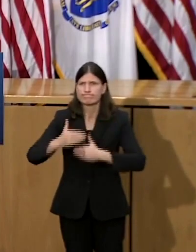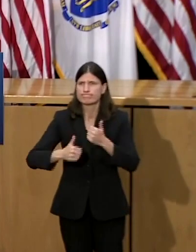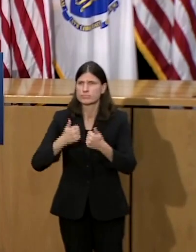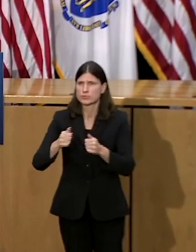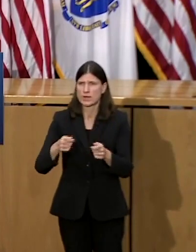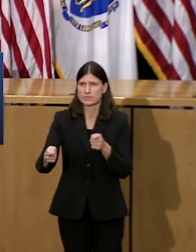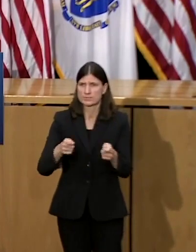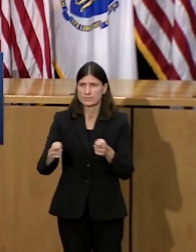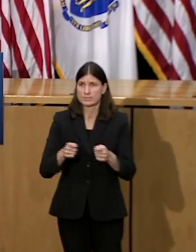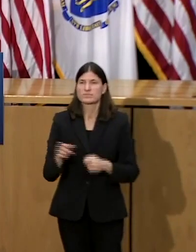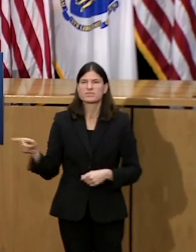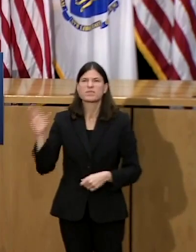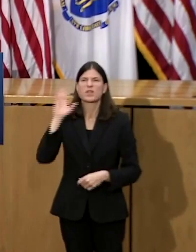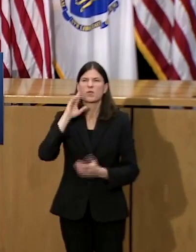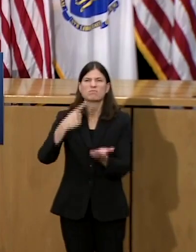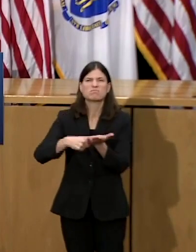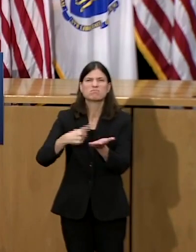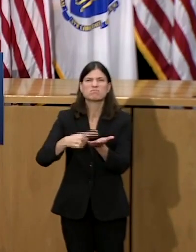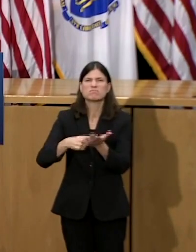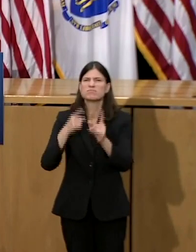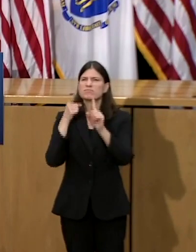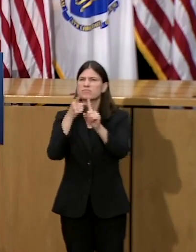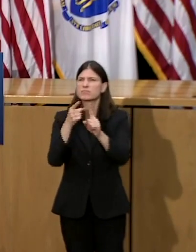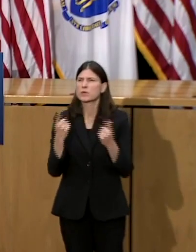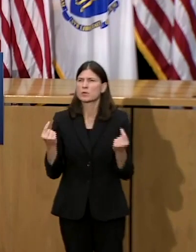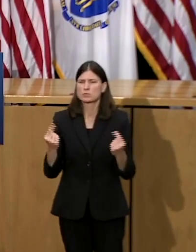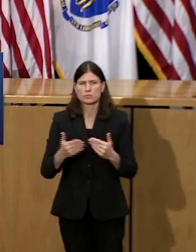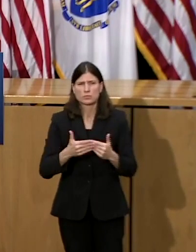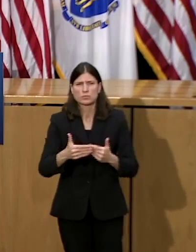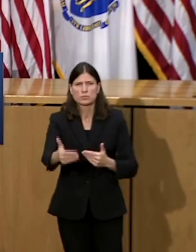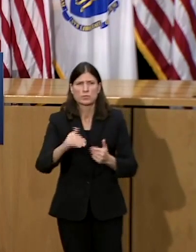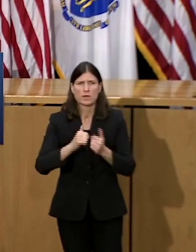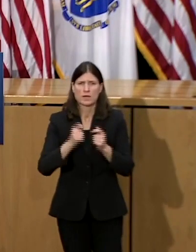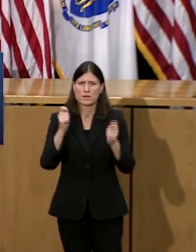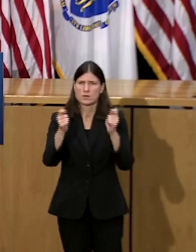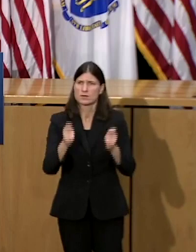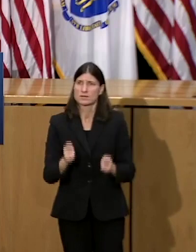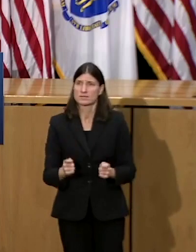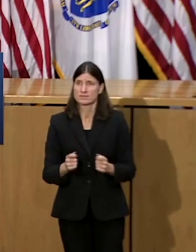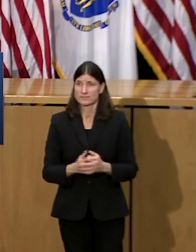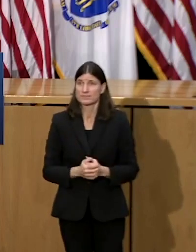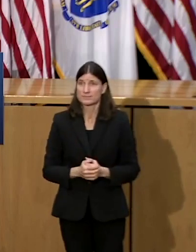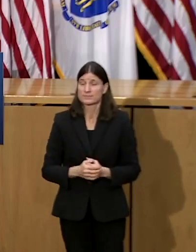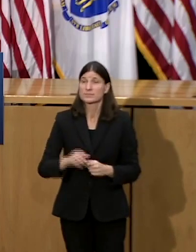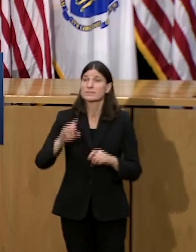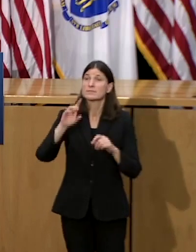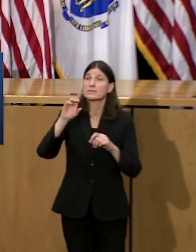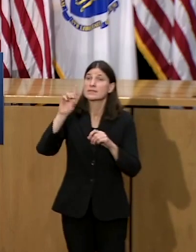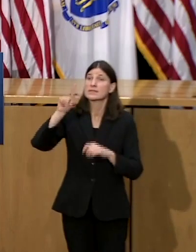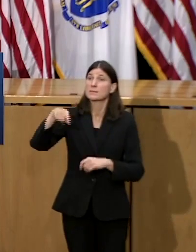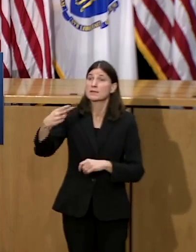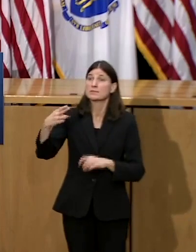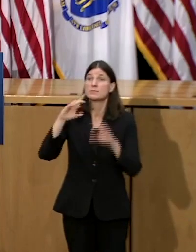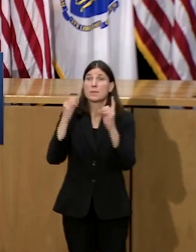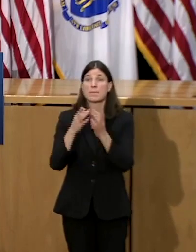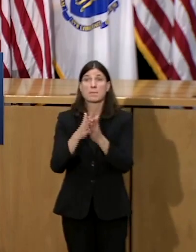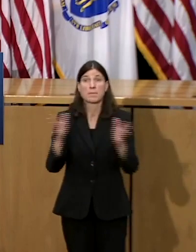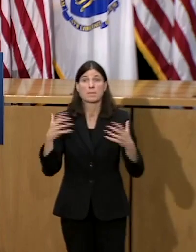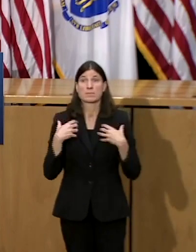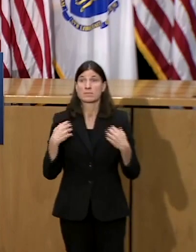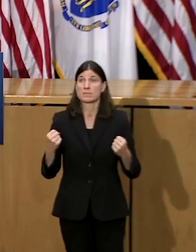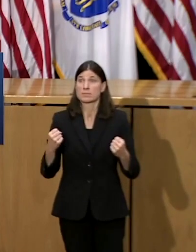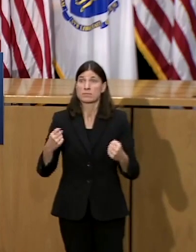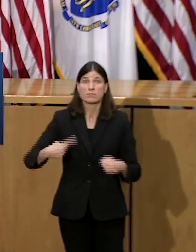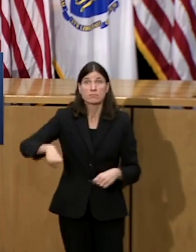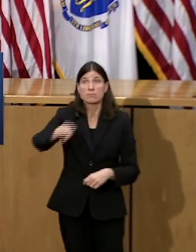interventions taking effect today. The Department of Public Health's daily report also reports that just under 500 confirmed